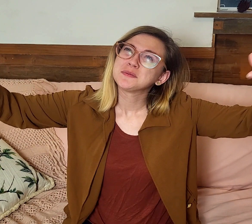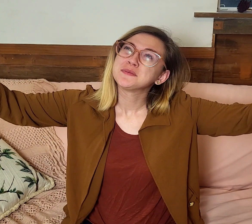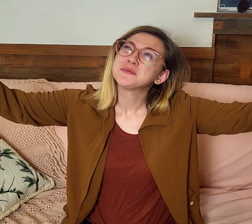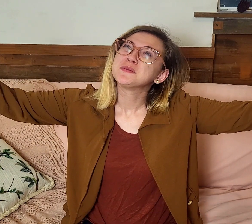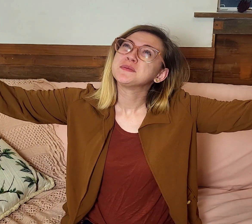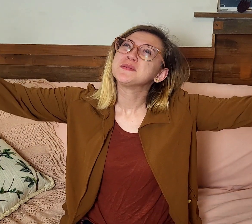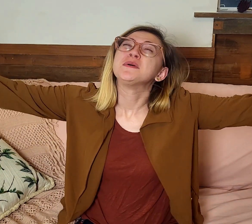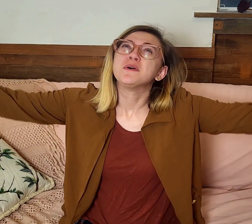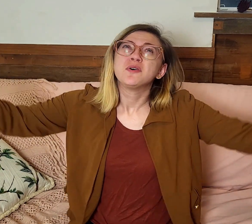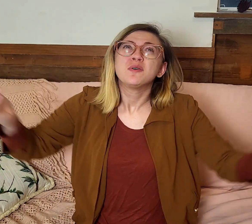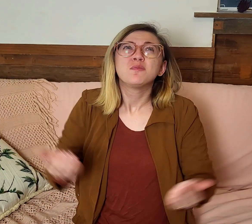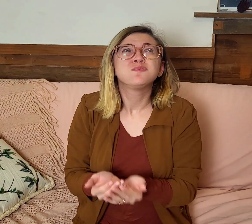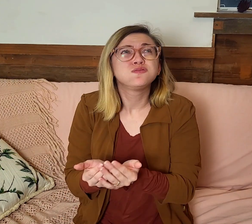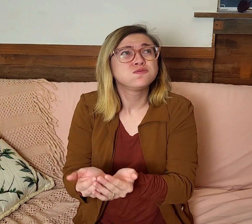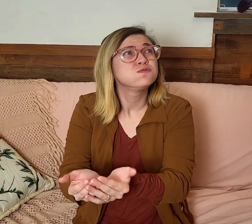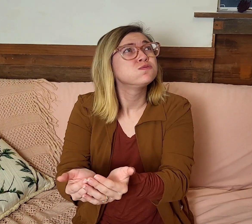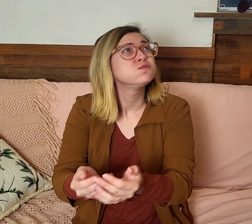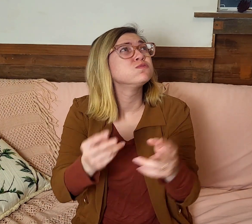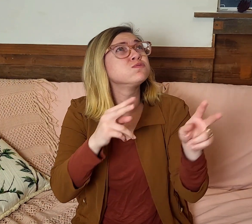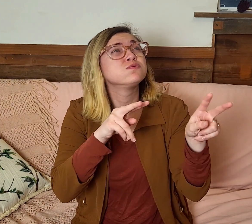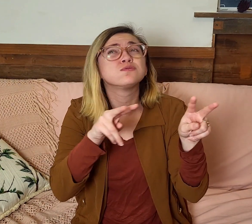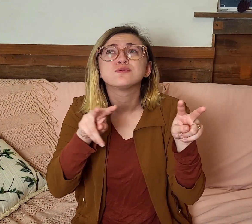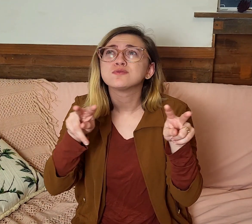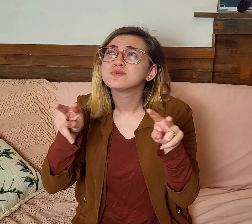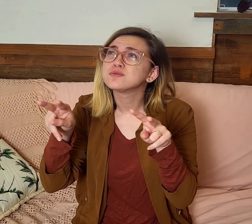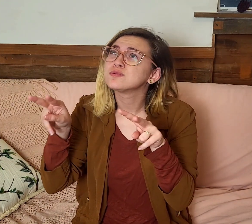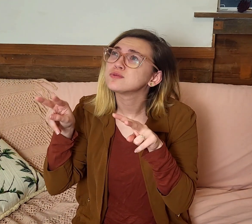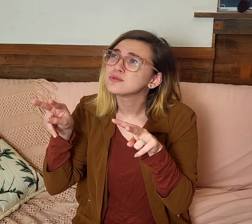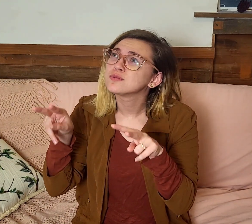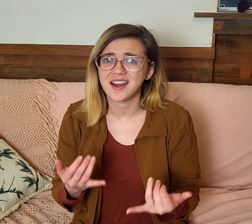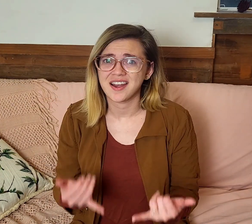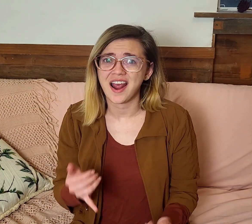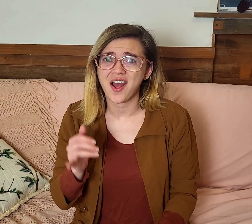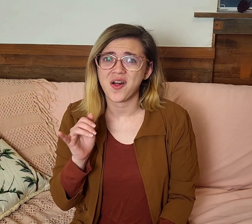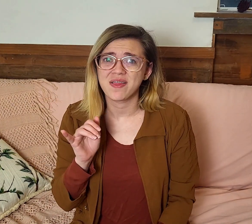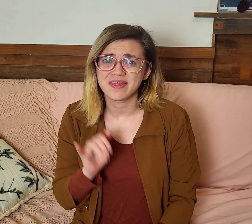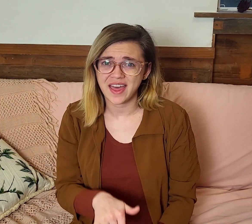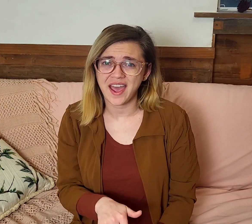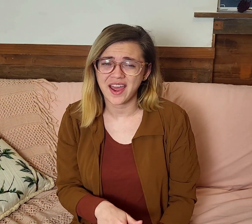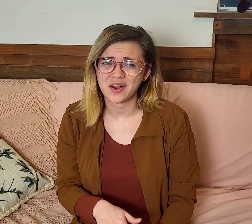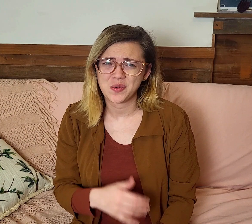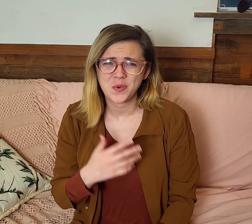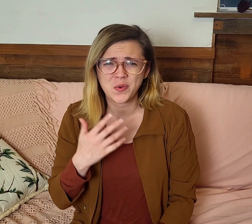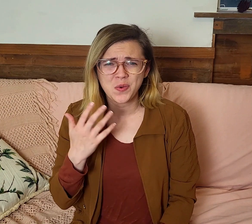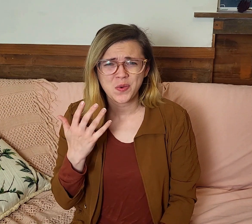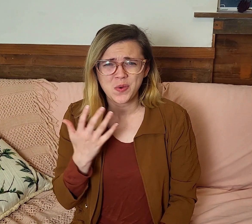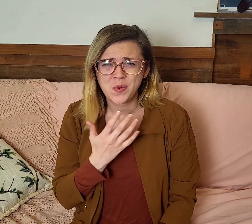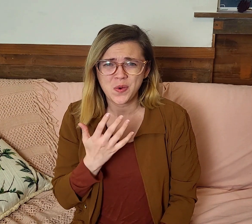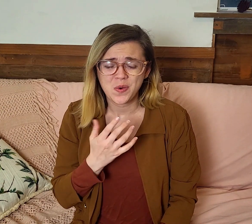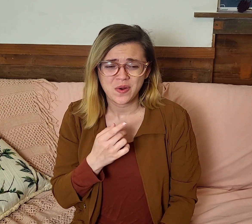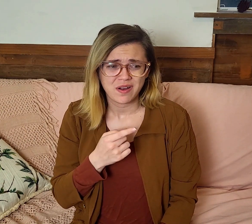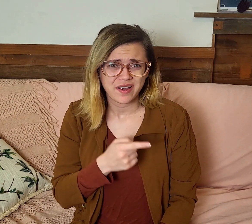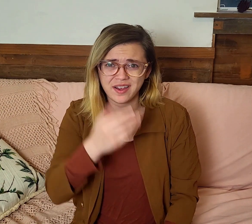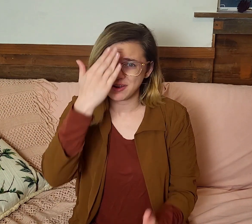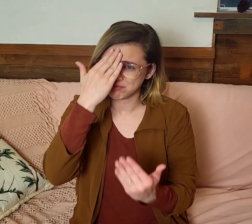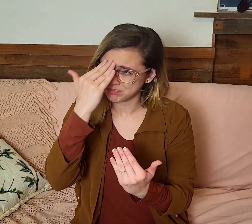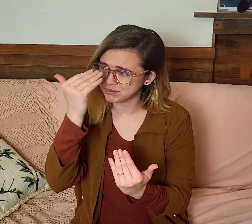to build this extremely massive ark. Now that is absolutely incredible,